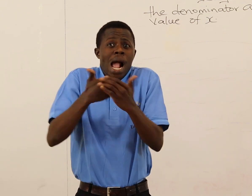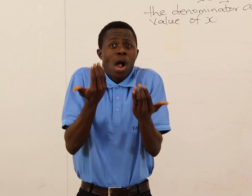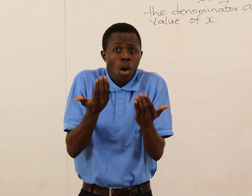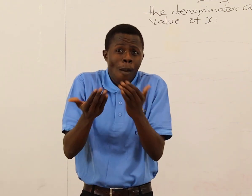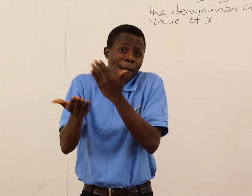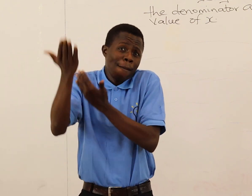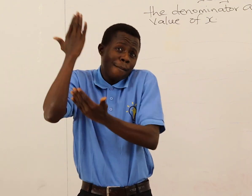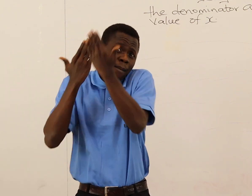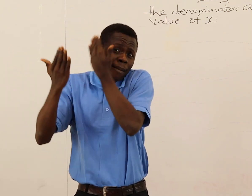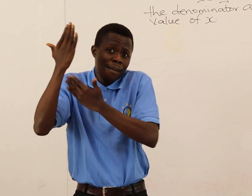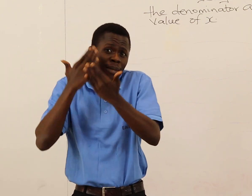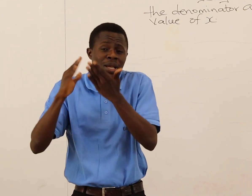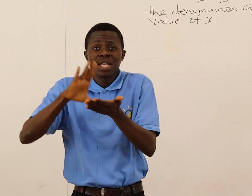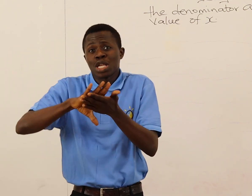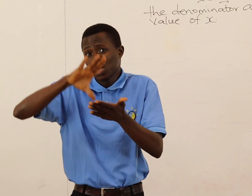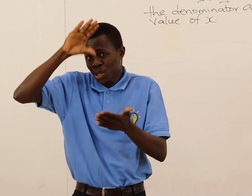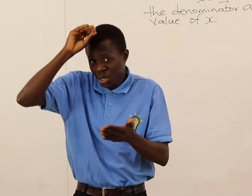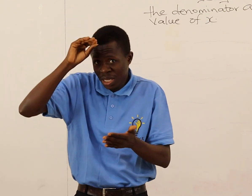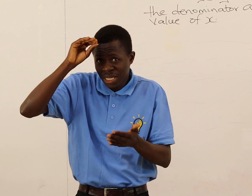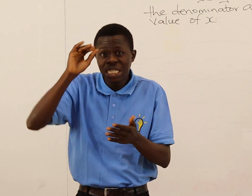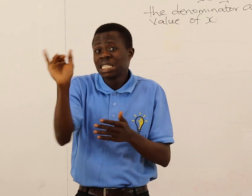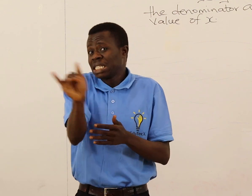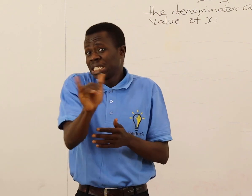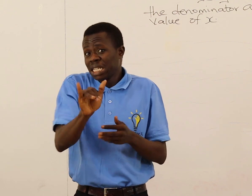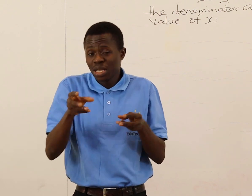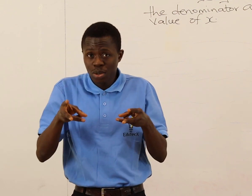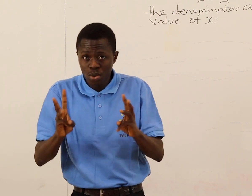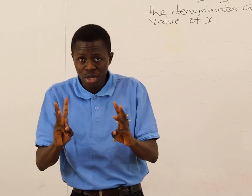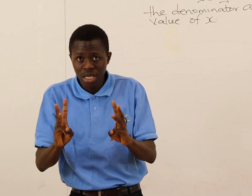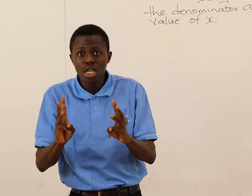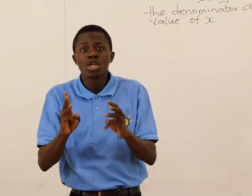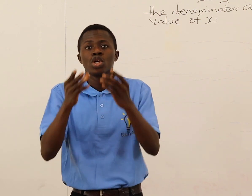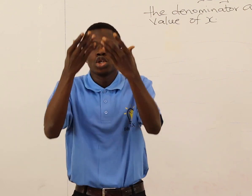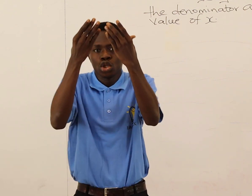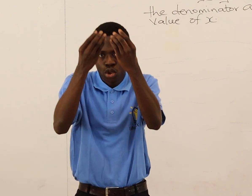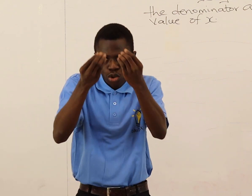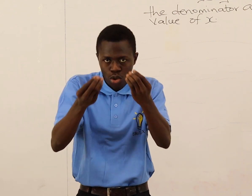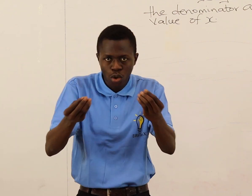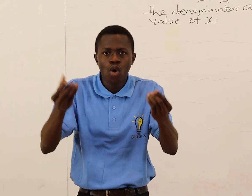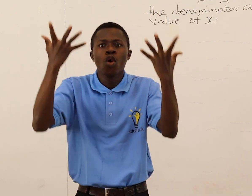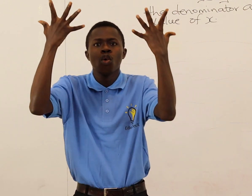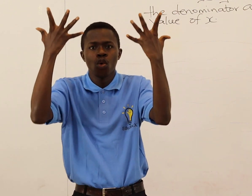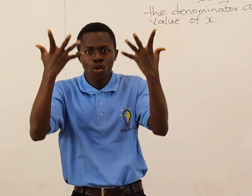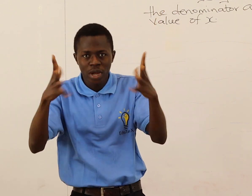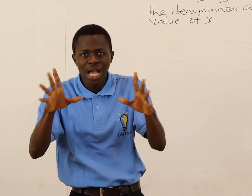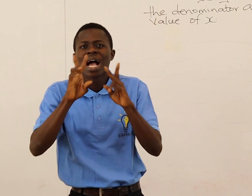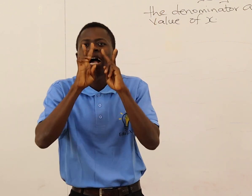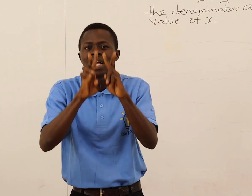that in the previous lesson we learned how to rationalize a set of this form. So after